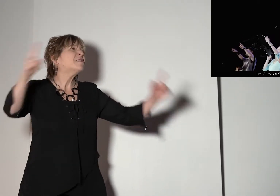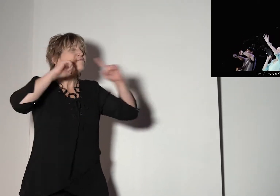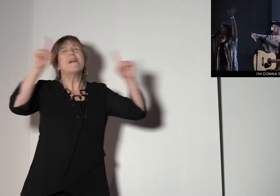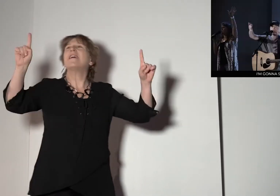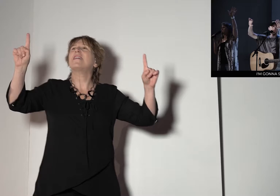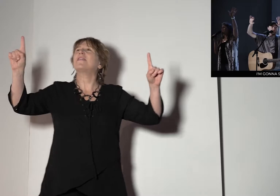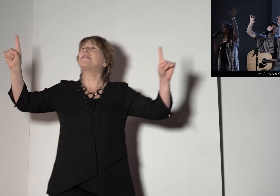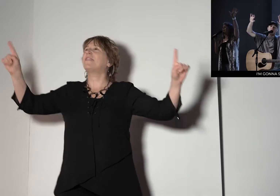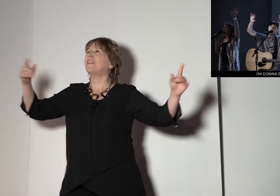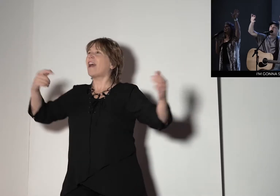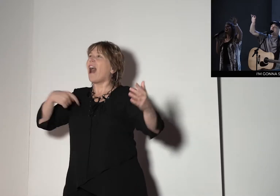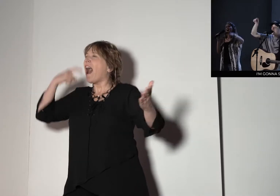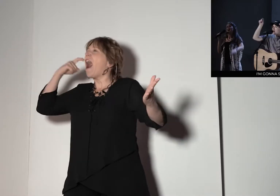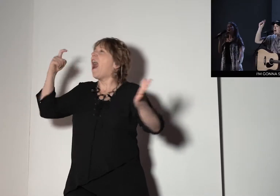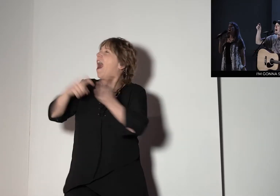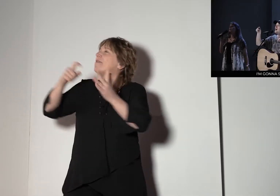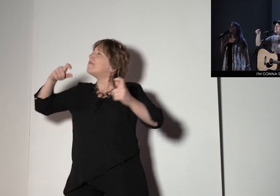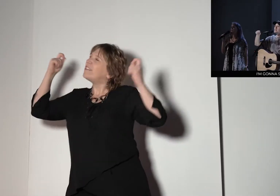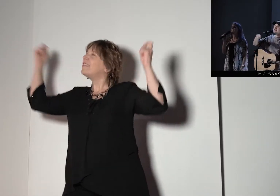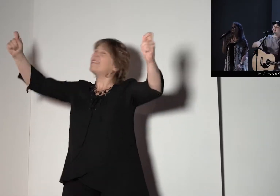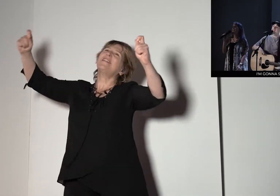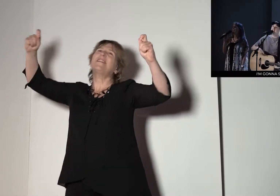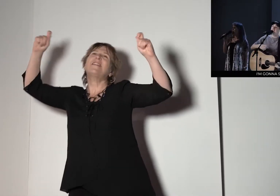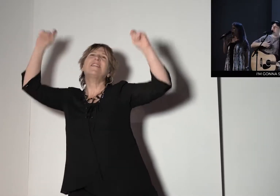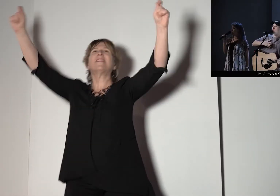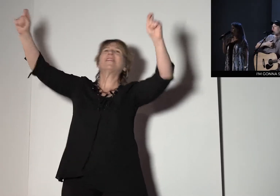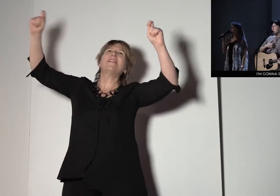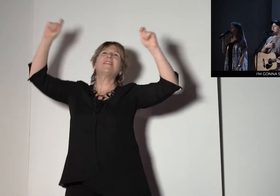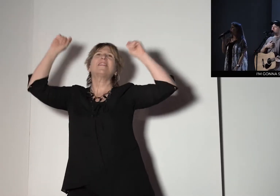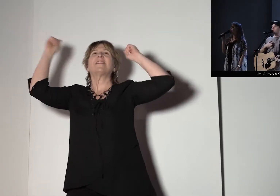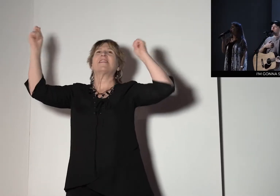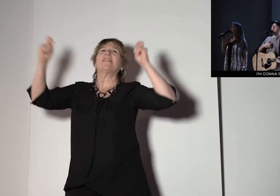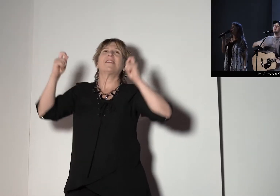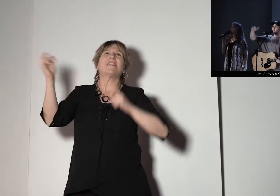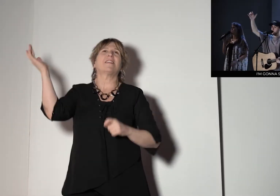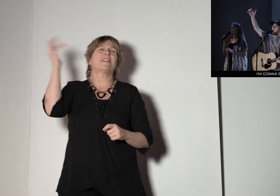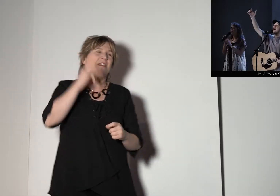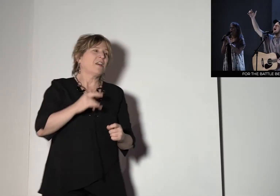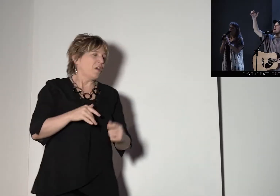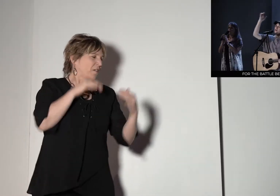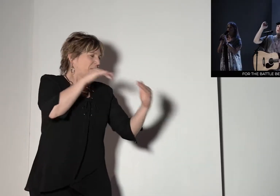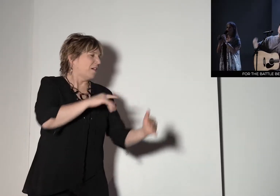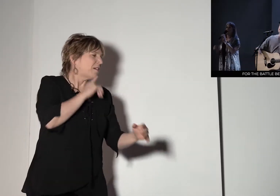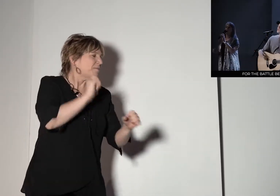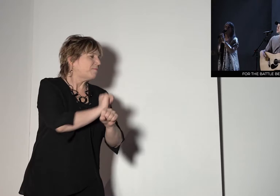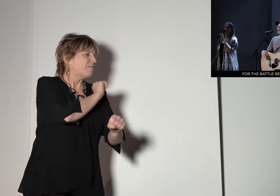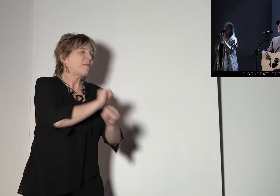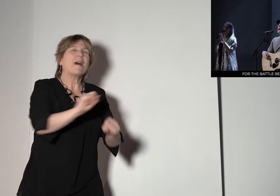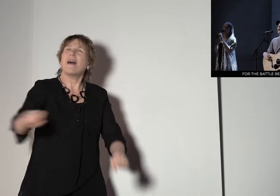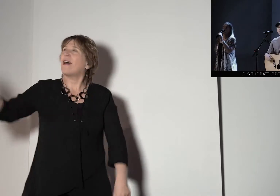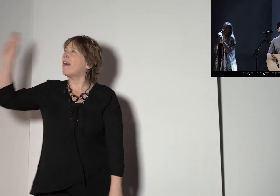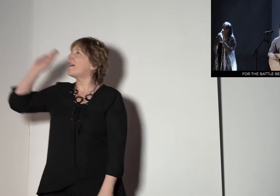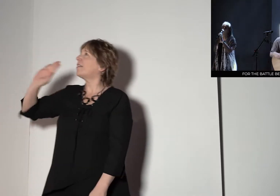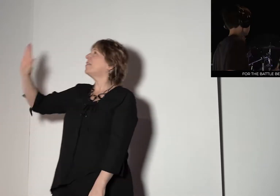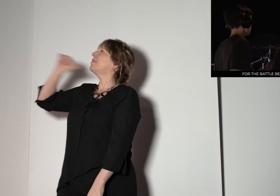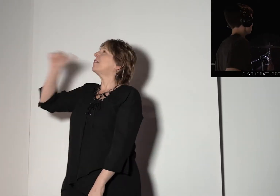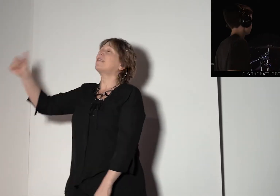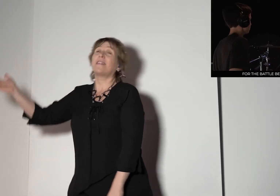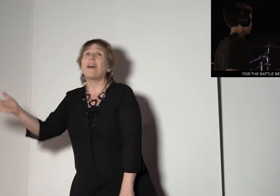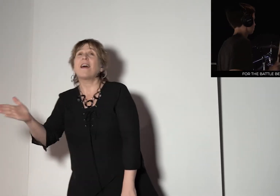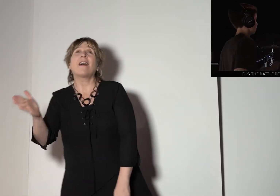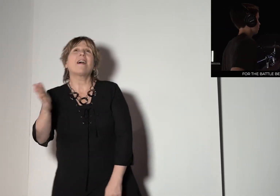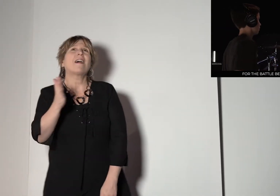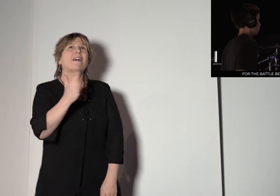see victory. I'm gonna see victory. Yes, we are. Come on now.